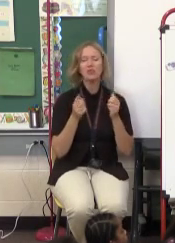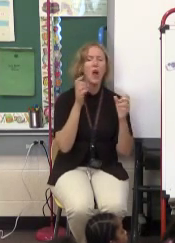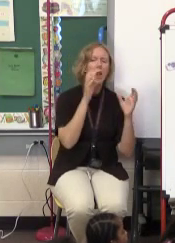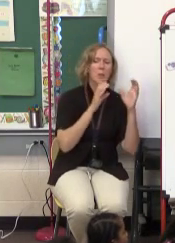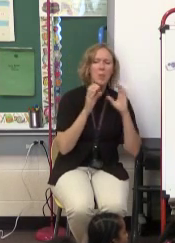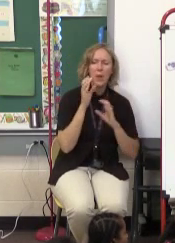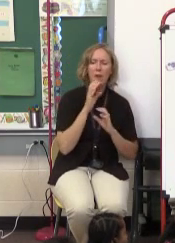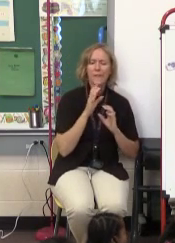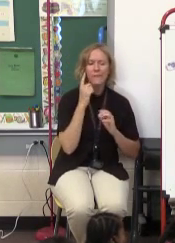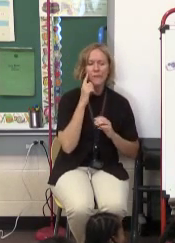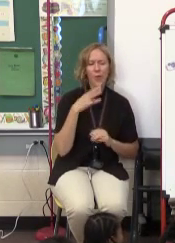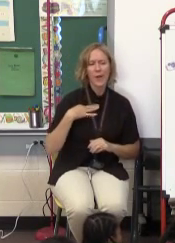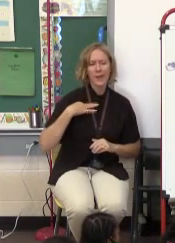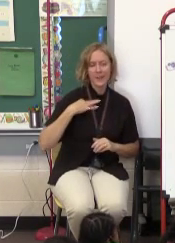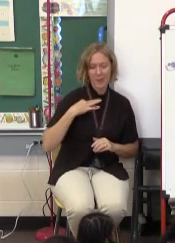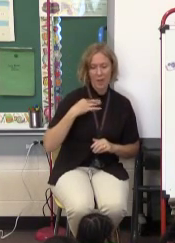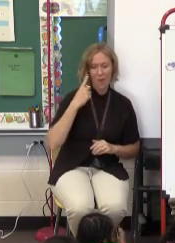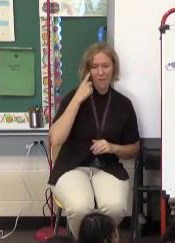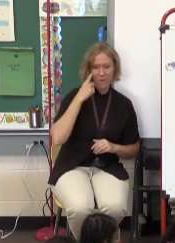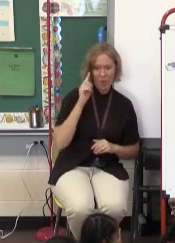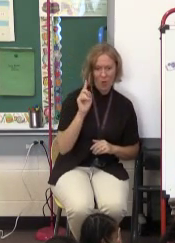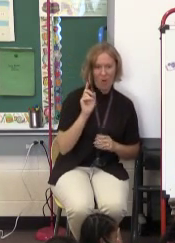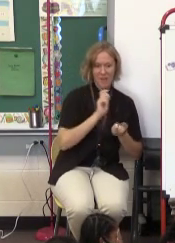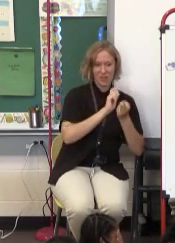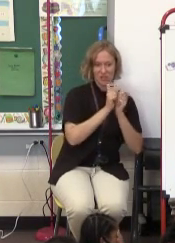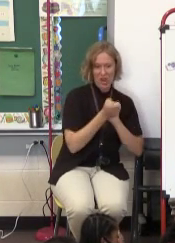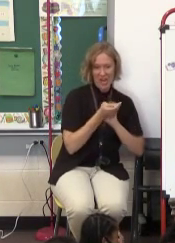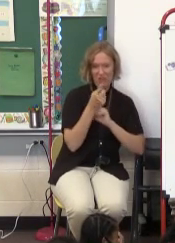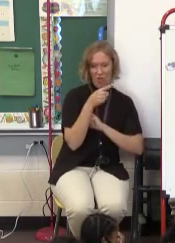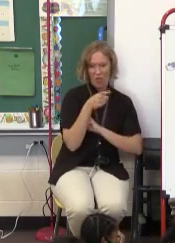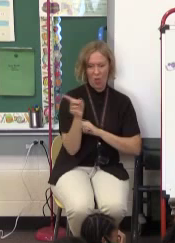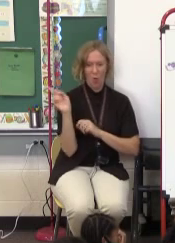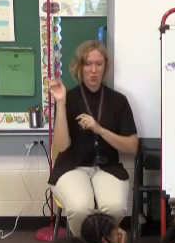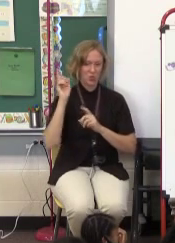contestant on change those words.